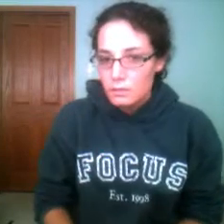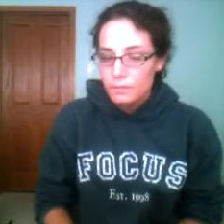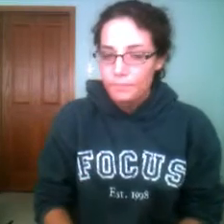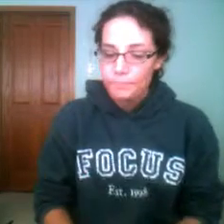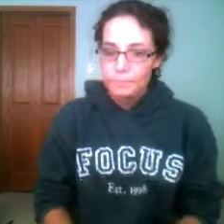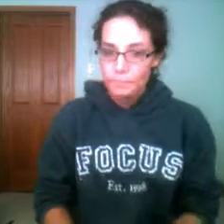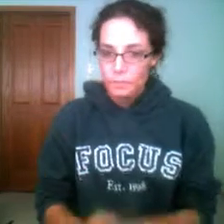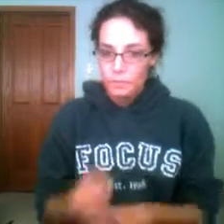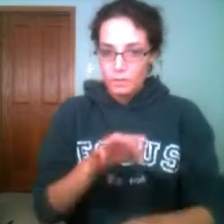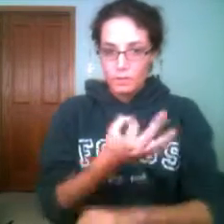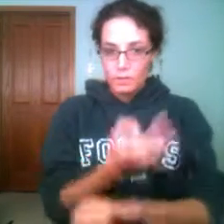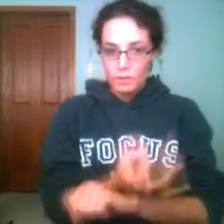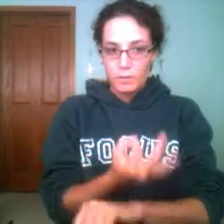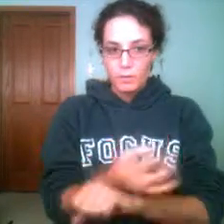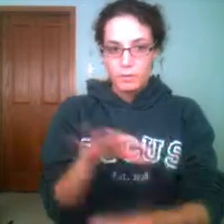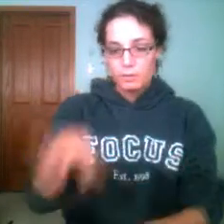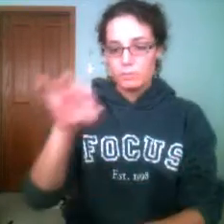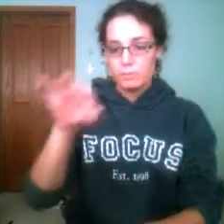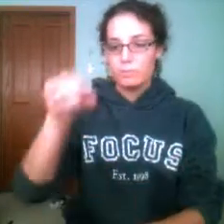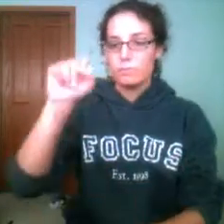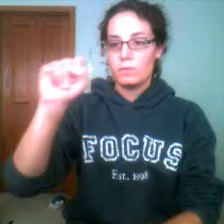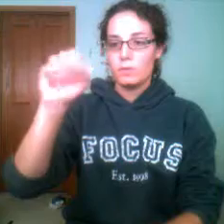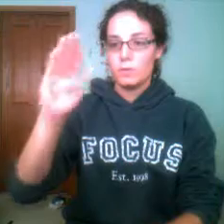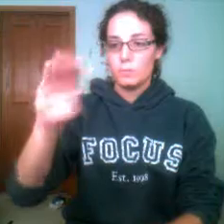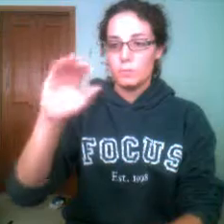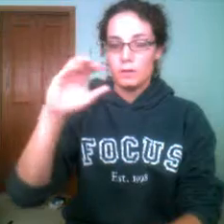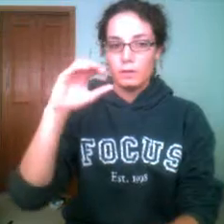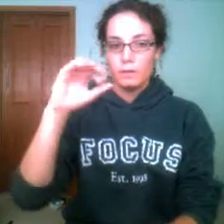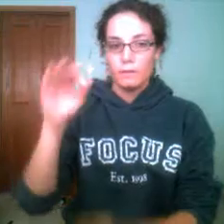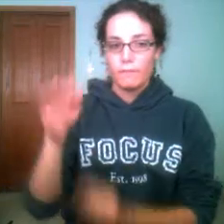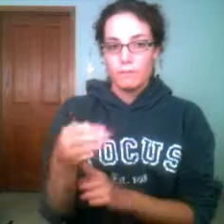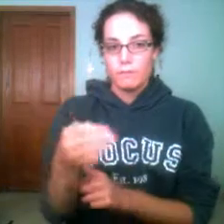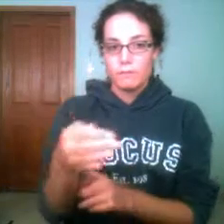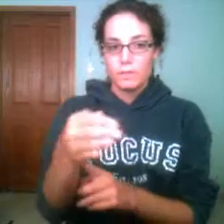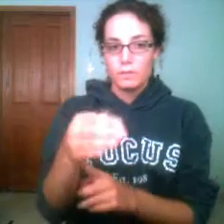is extinct. Here are some examples of similar sticklebacks still found today.